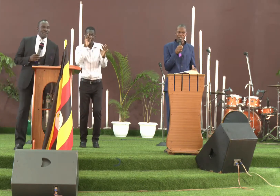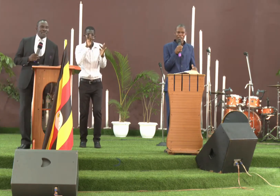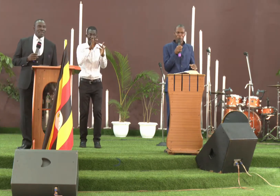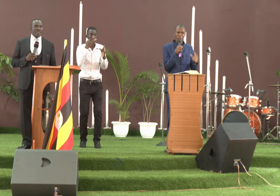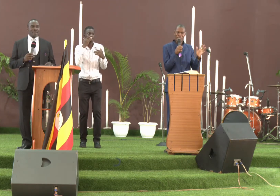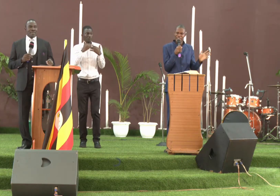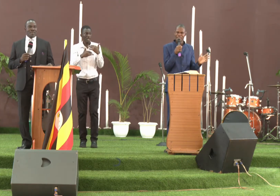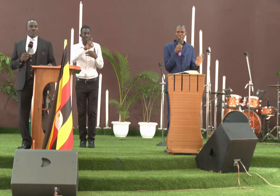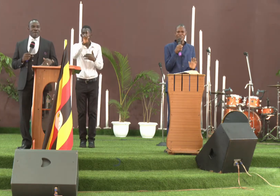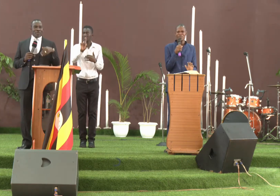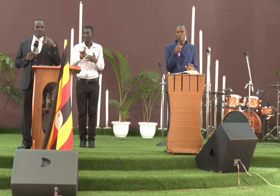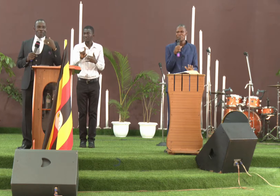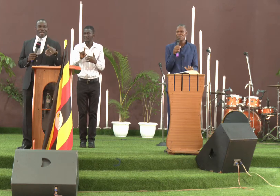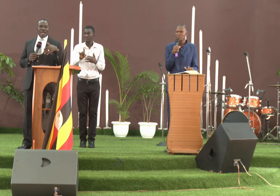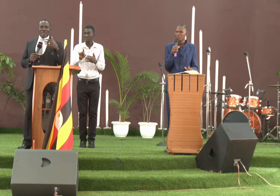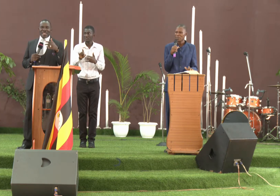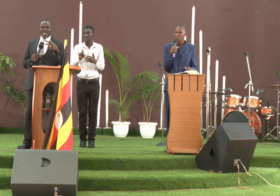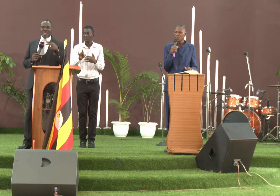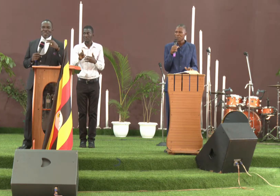Didn't they cut out blood tests?